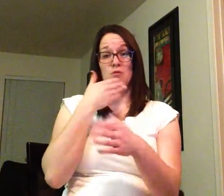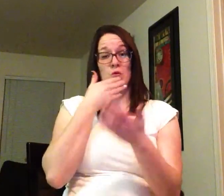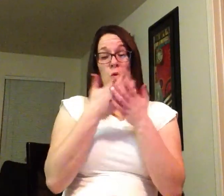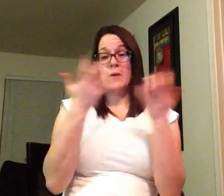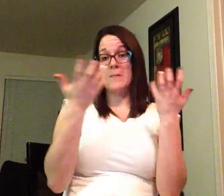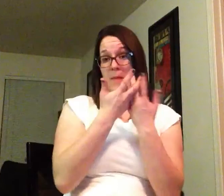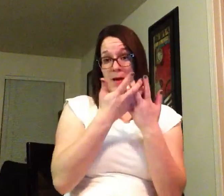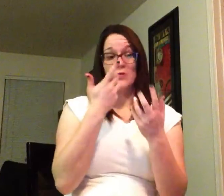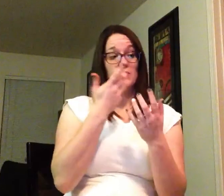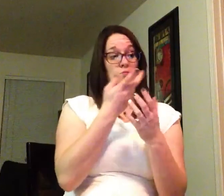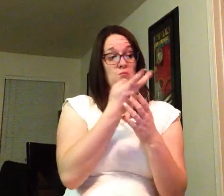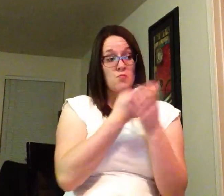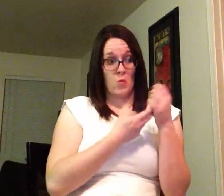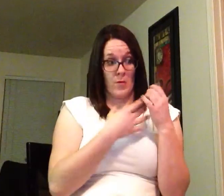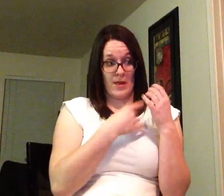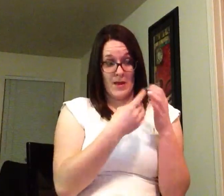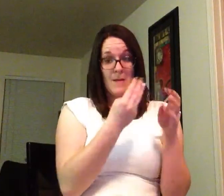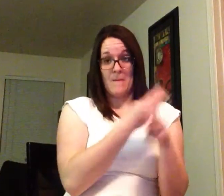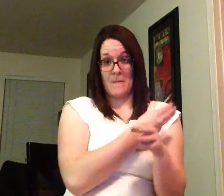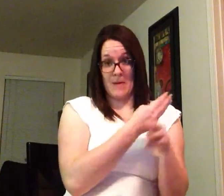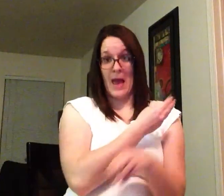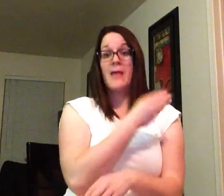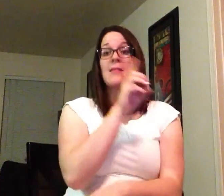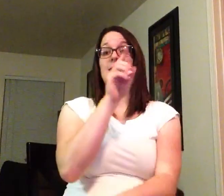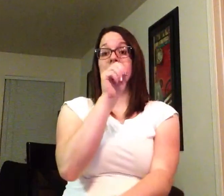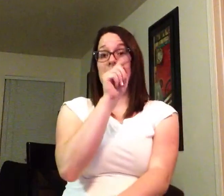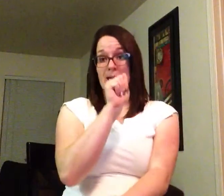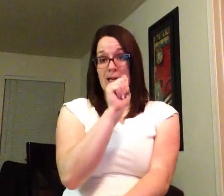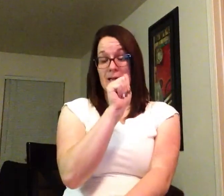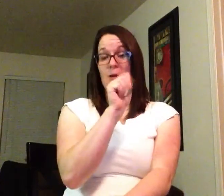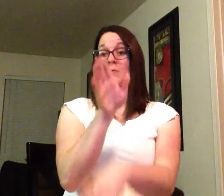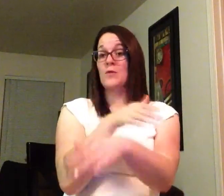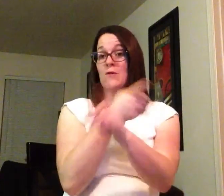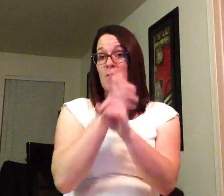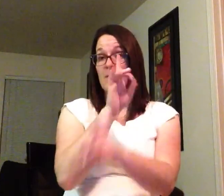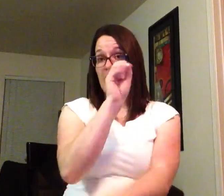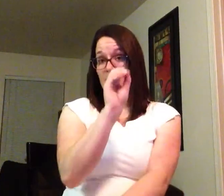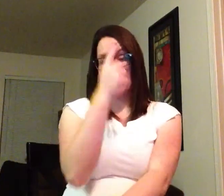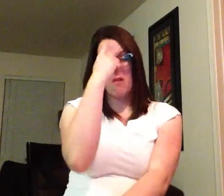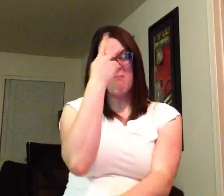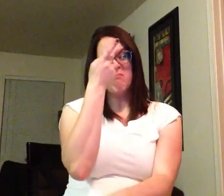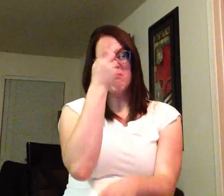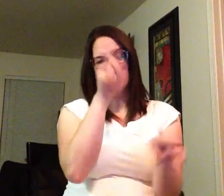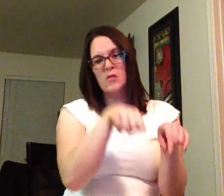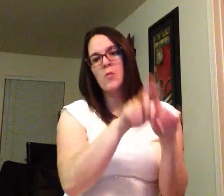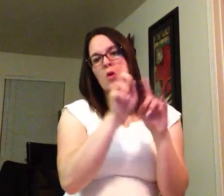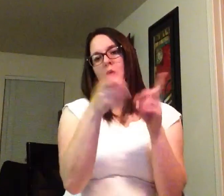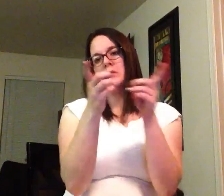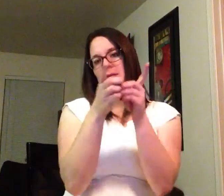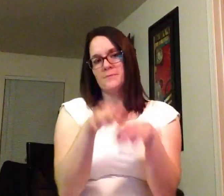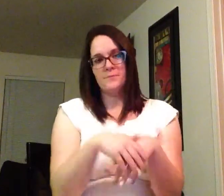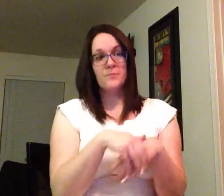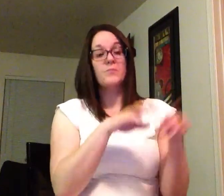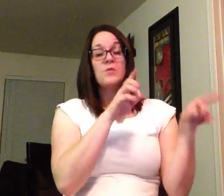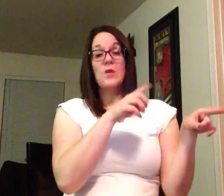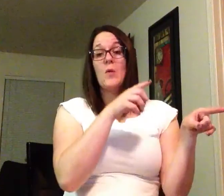data, and 80s music. And so I agreed to go out with him. So Steve, the IT guy, invited me out to one of Philadelphia's